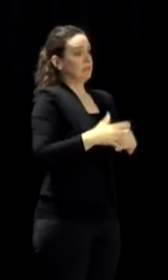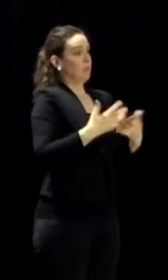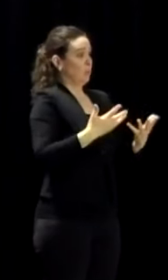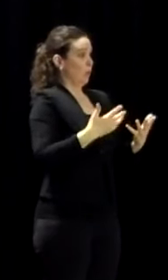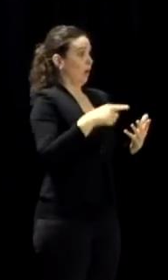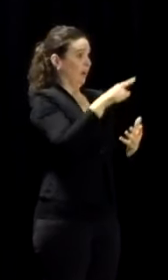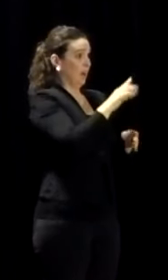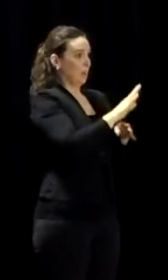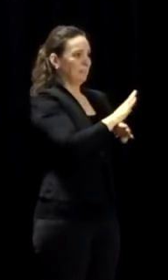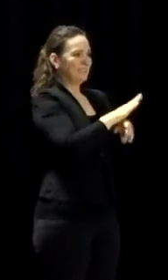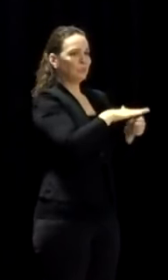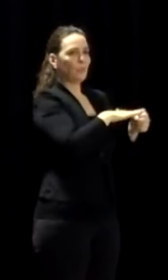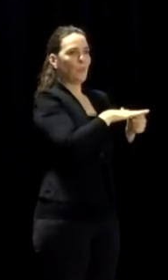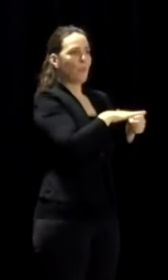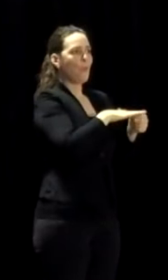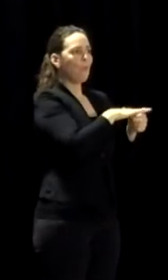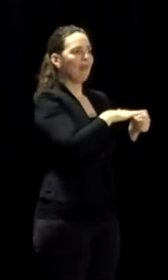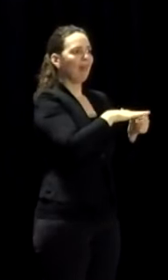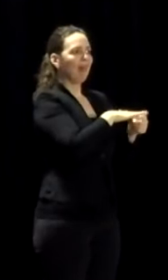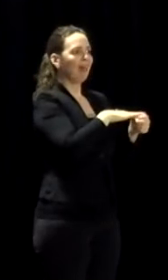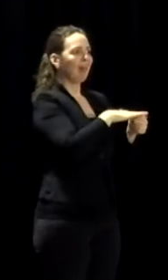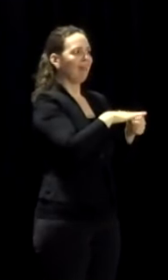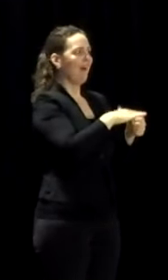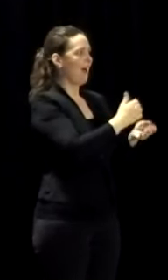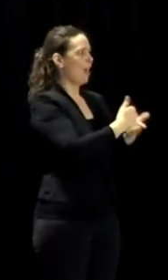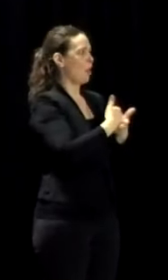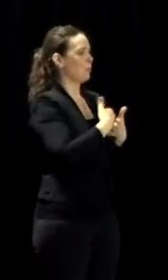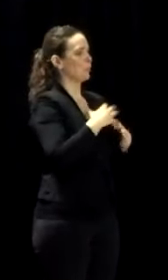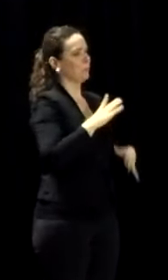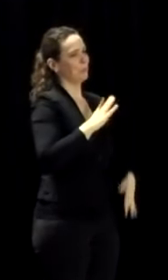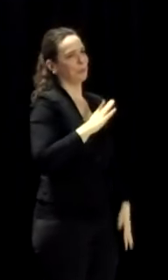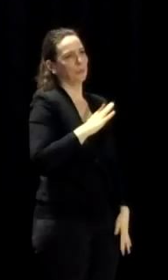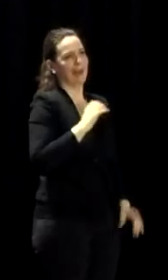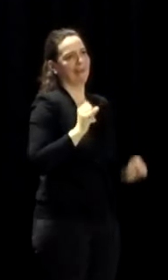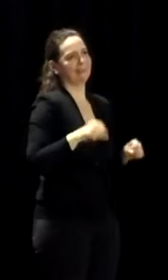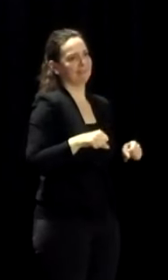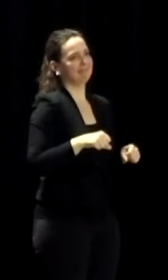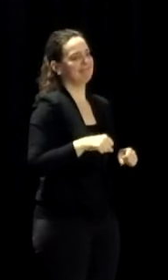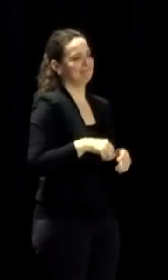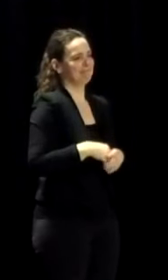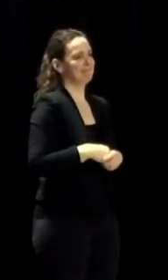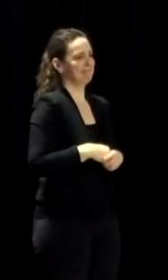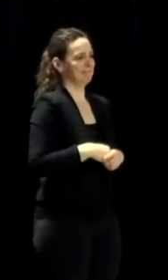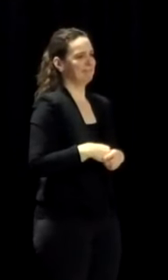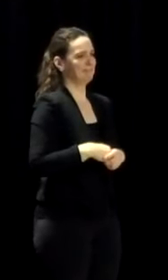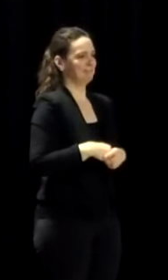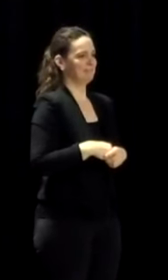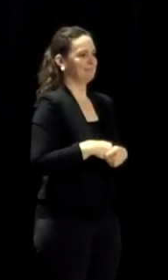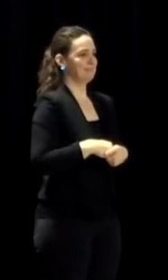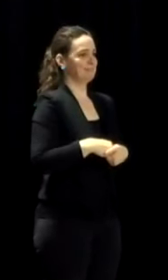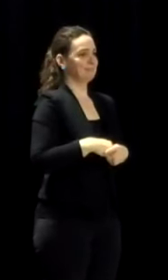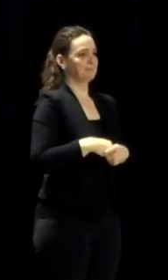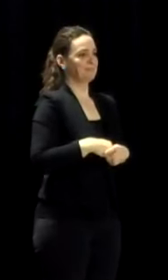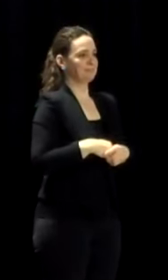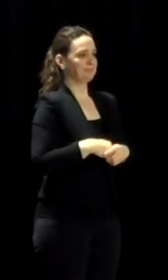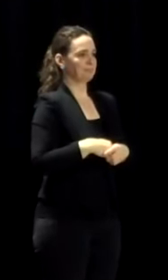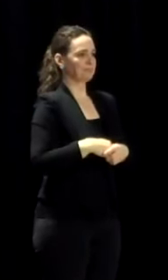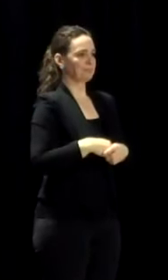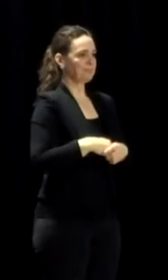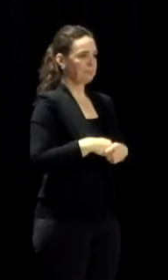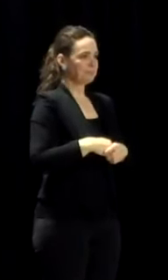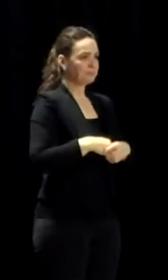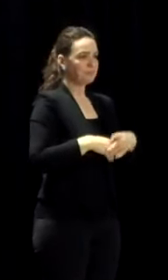step into that arena and help out would be make us very comfortable here. Any word from Hillrom or Welch Allen? I know they provided